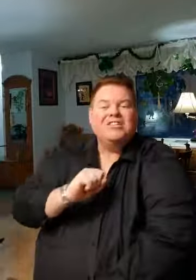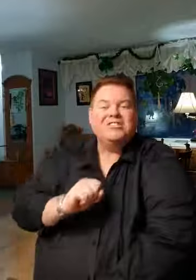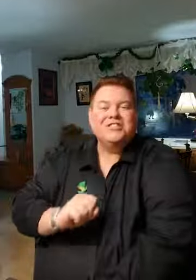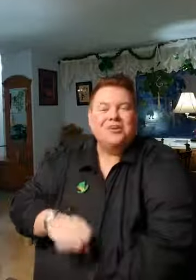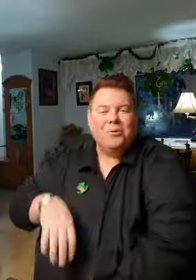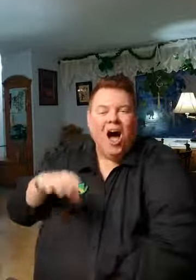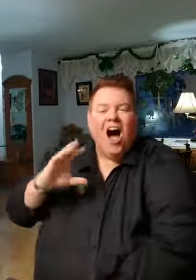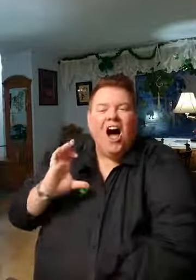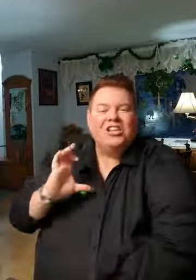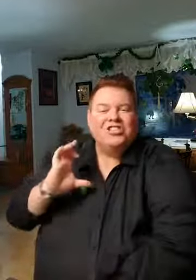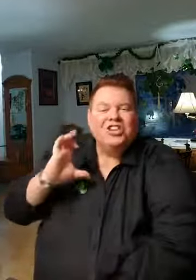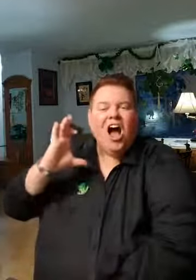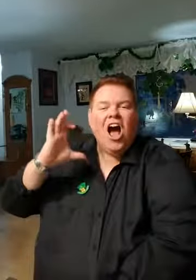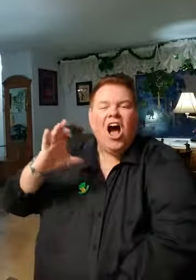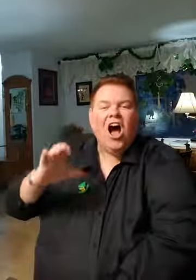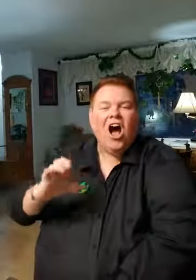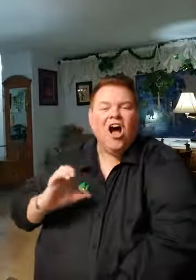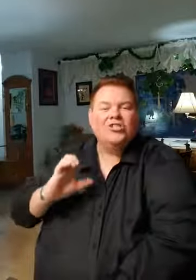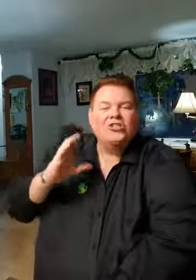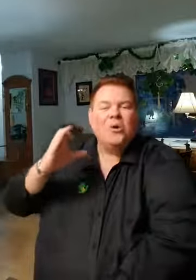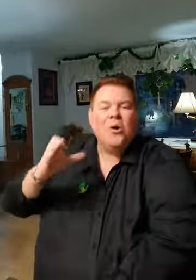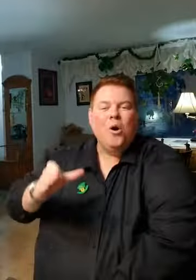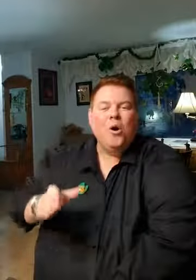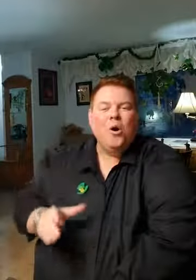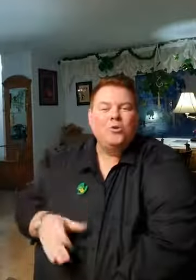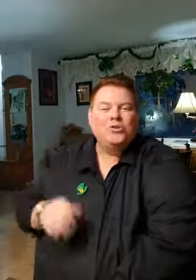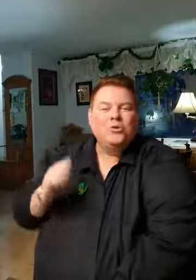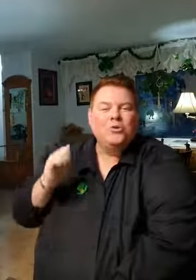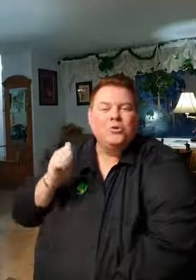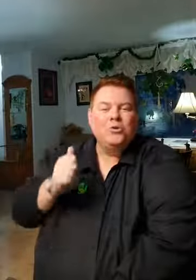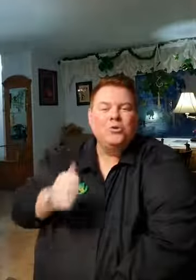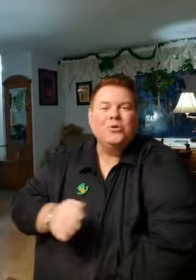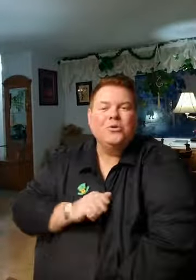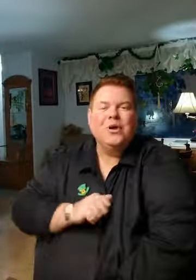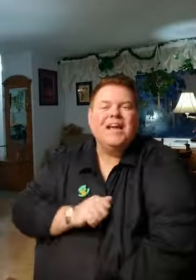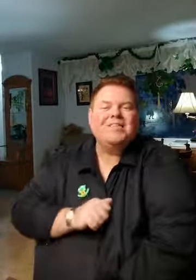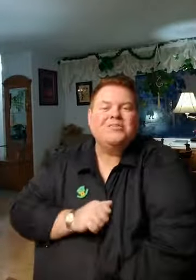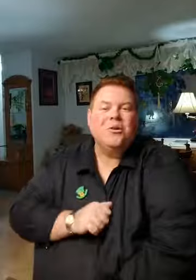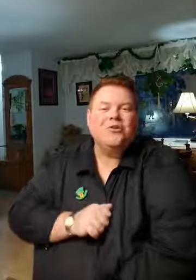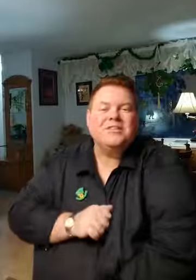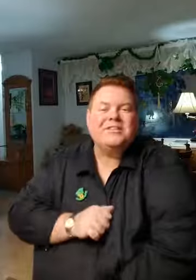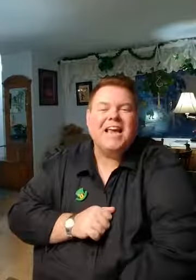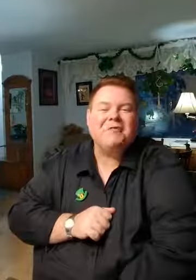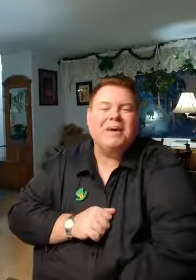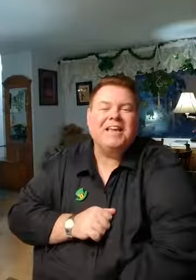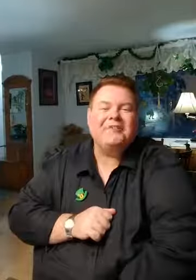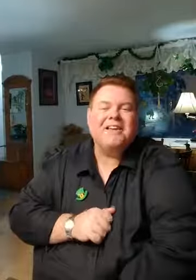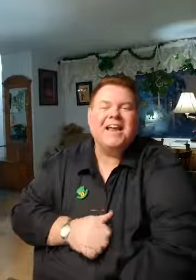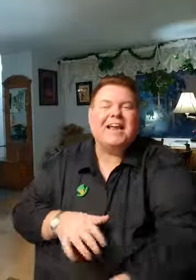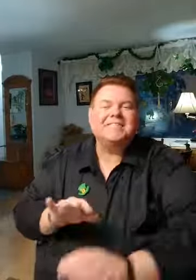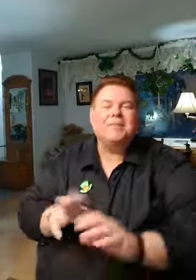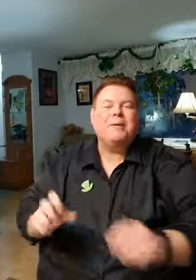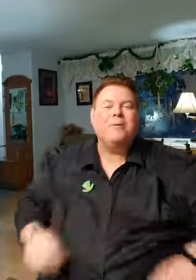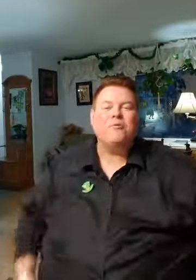two. Zha Zho Zhu. It's so good to see everybody here tonight. I can see people